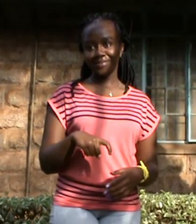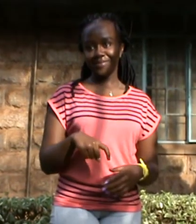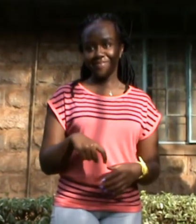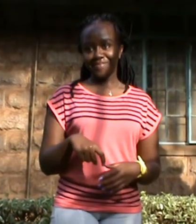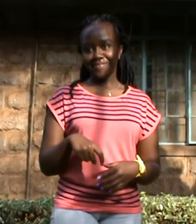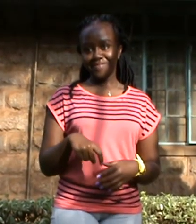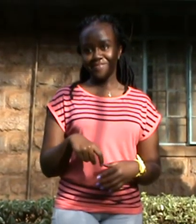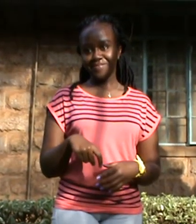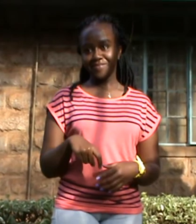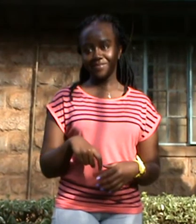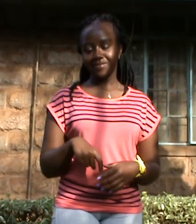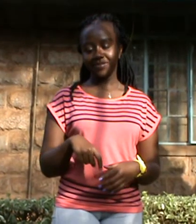And you home carry nothing